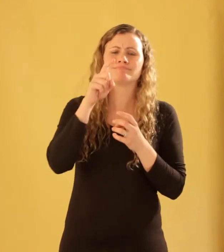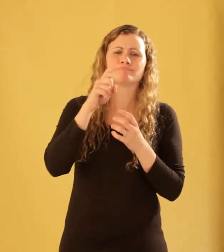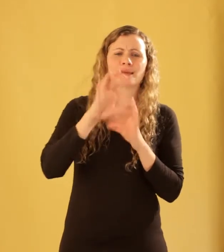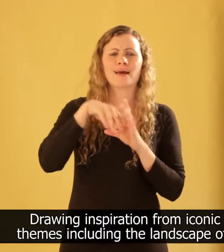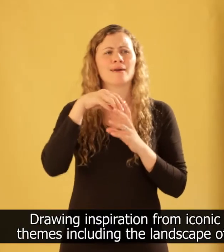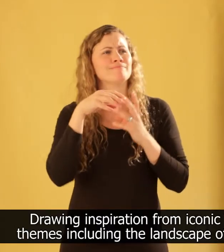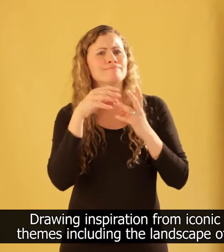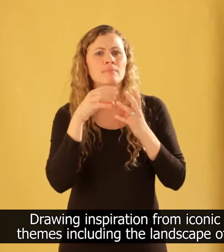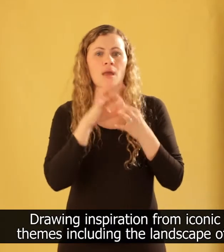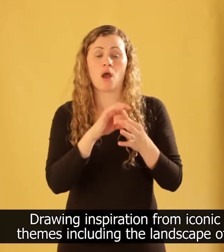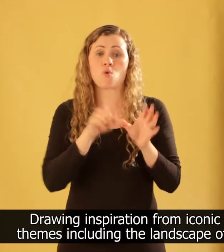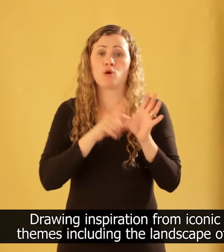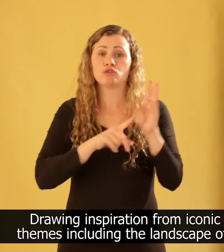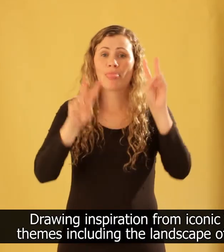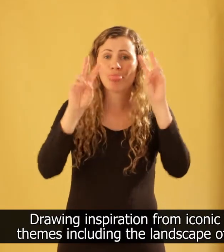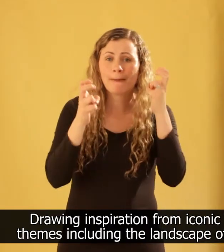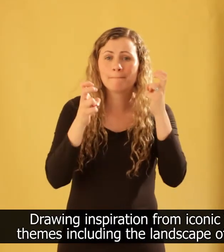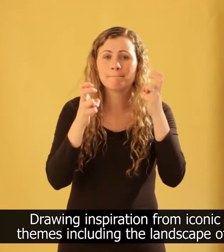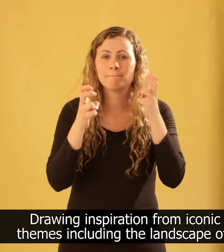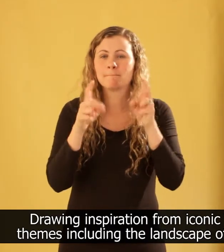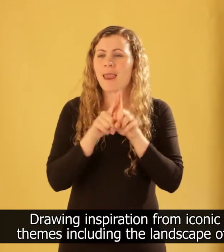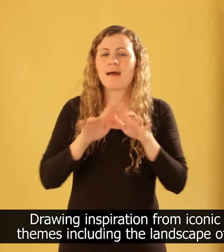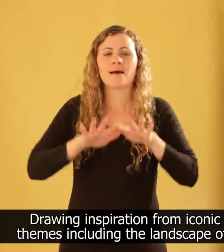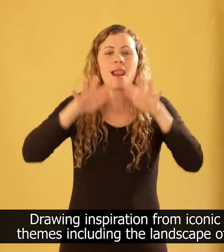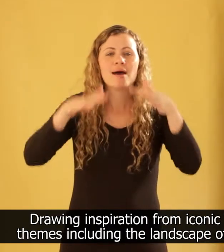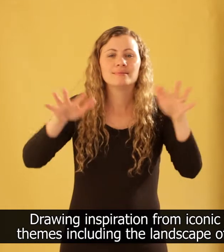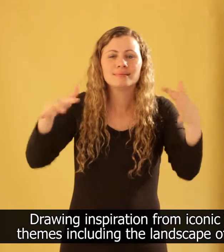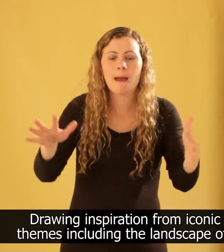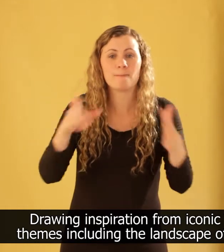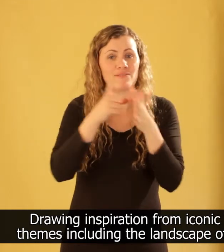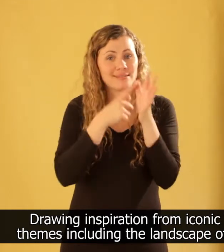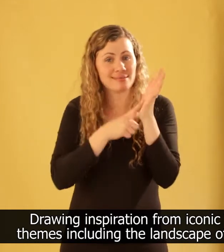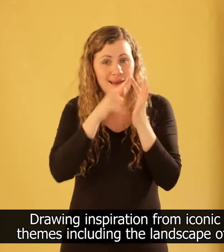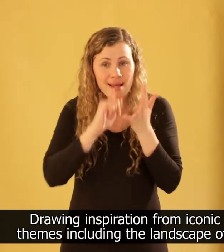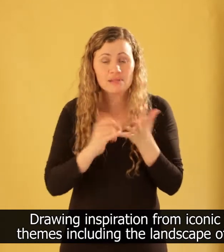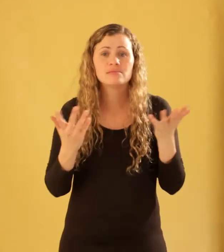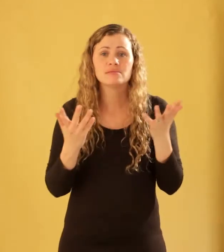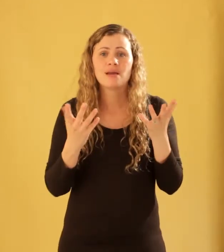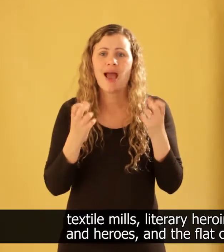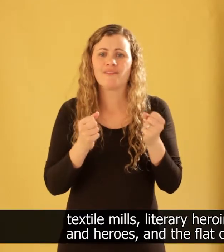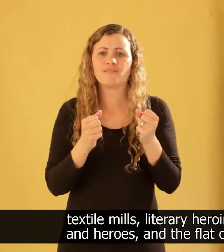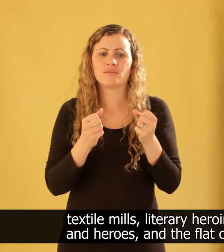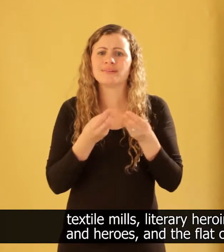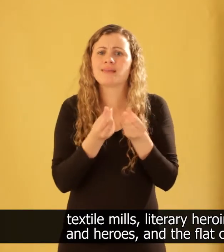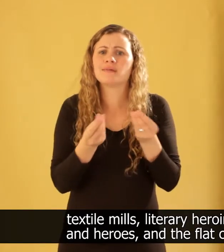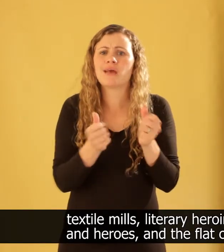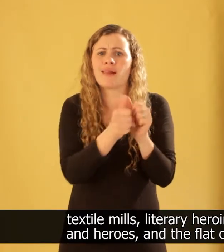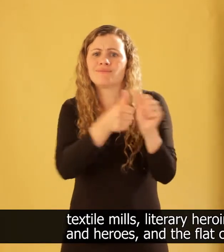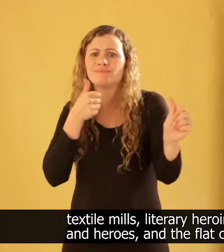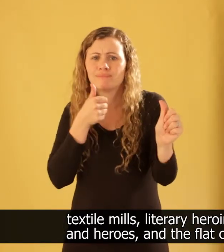Drawing inspiration from iconic Yorkshire themes, including the landscape of the Dales, textile mills, literary